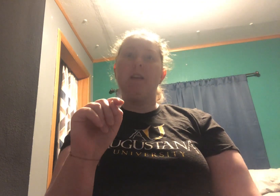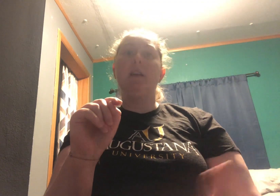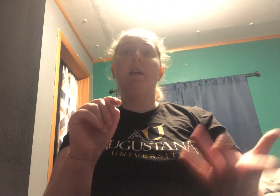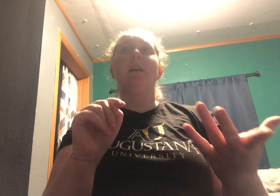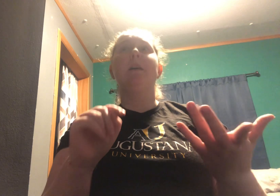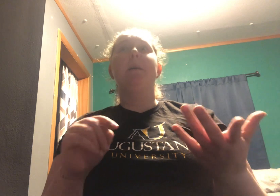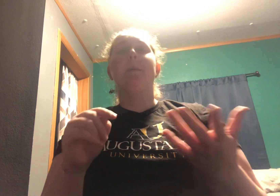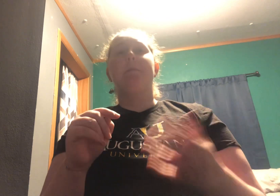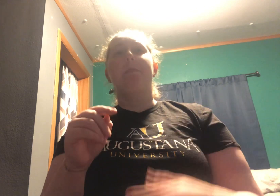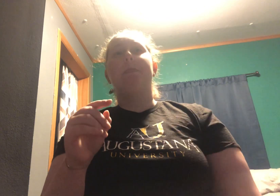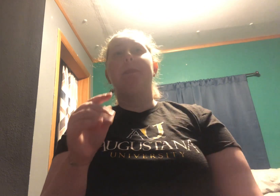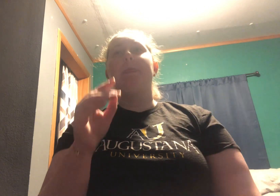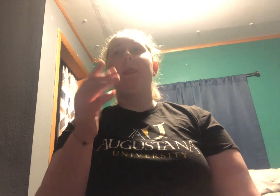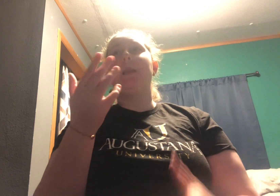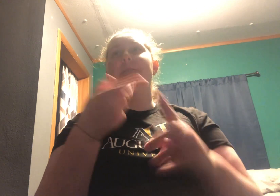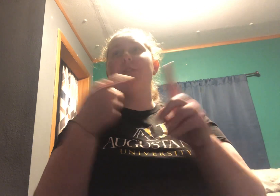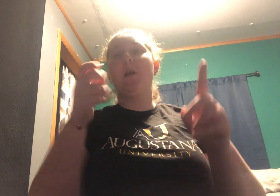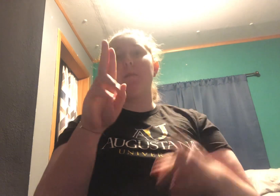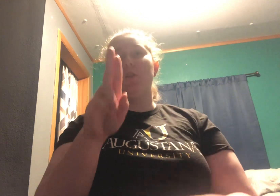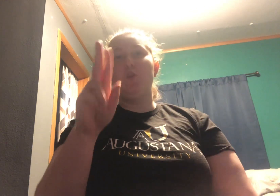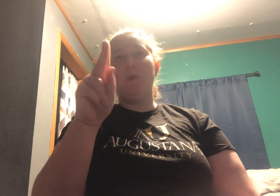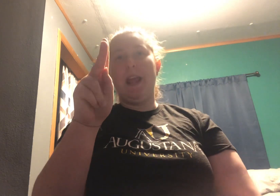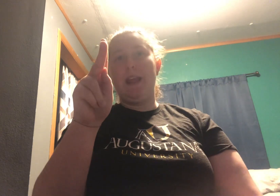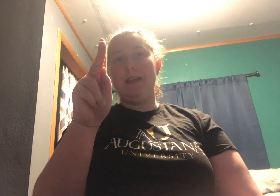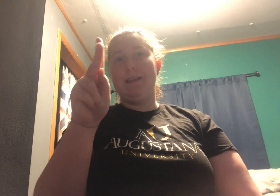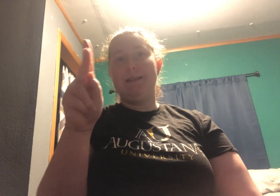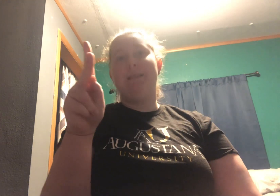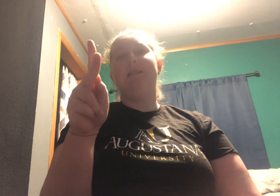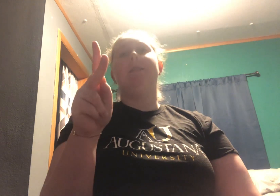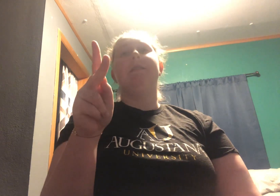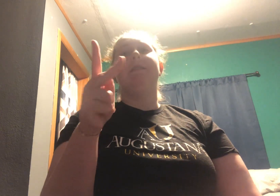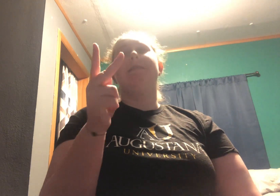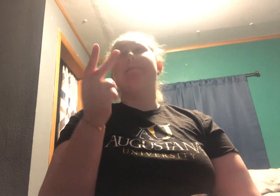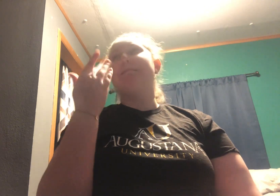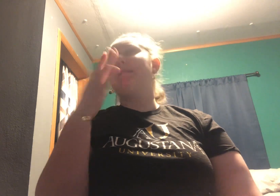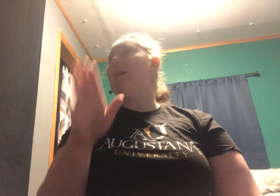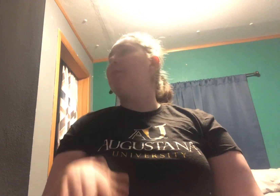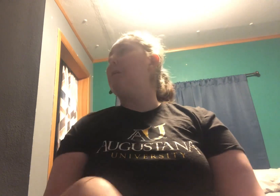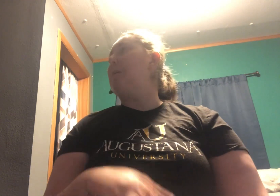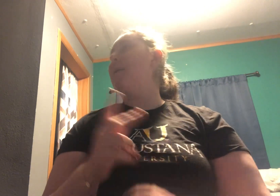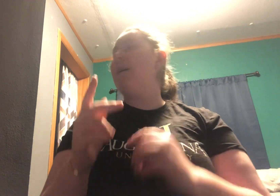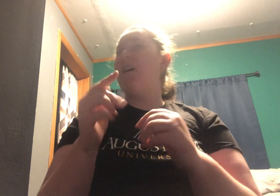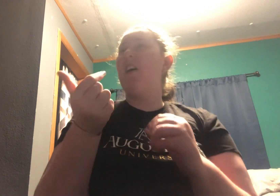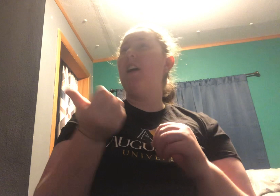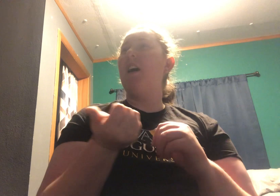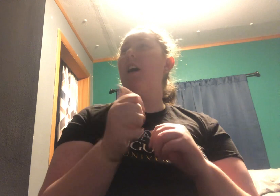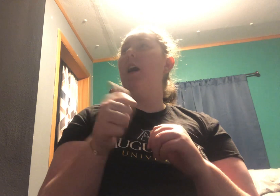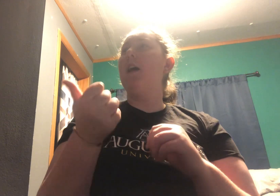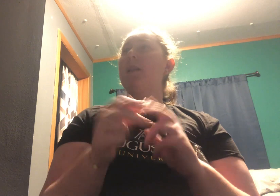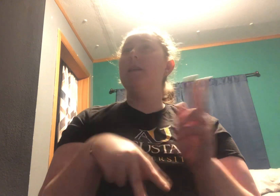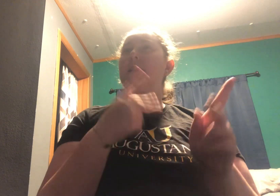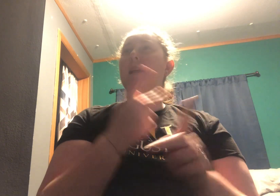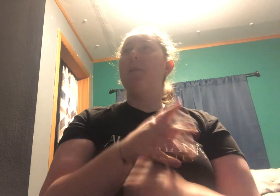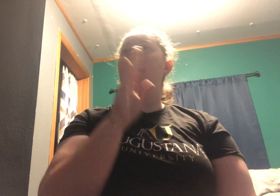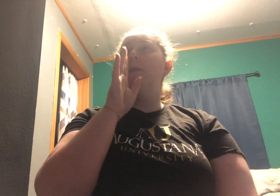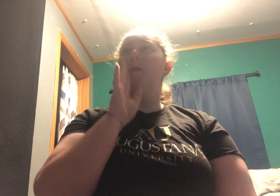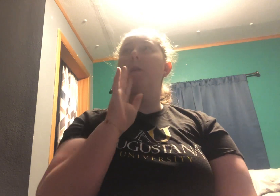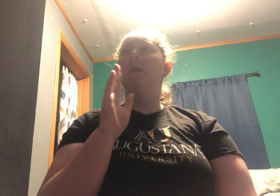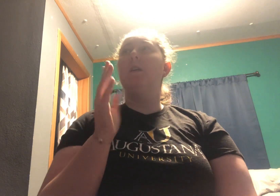It's going to be like I don't know, Guinness. What other beers do they have in sort of that area of